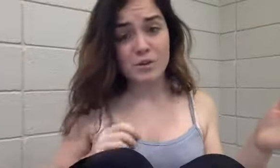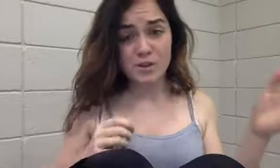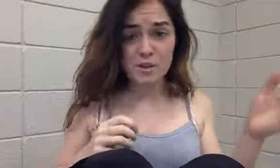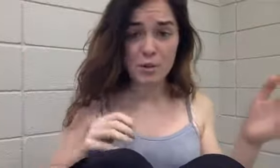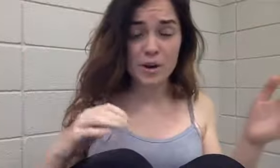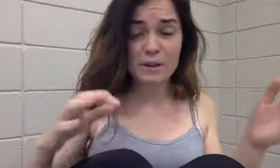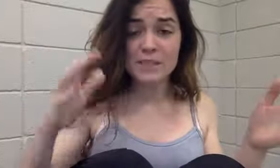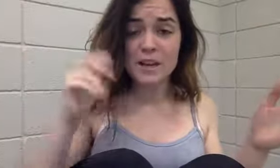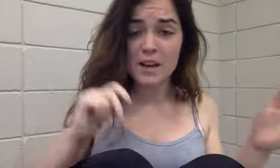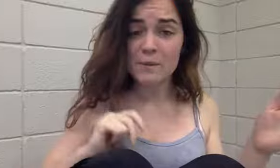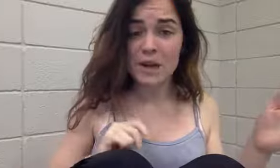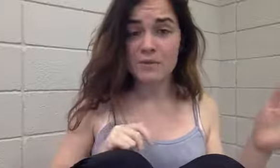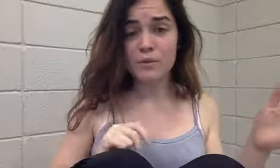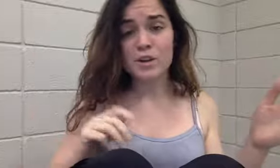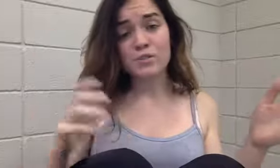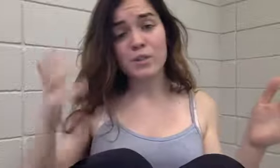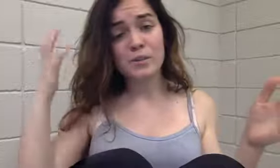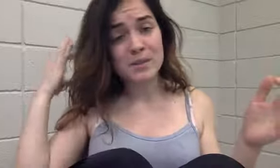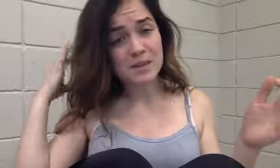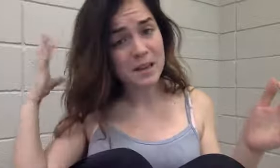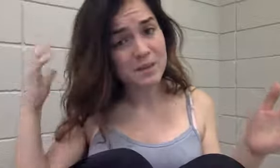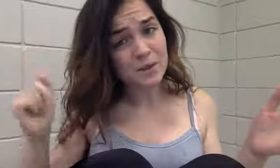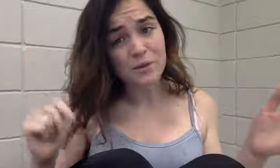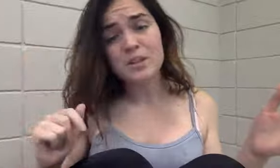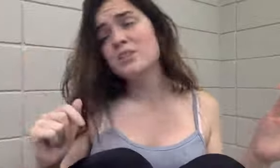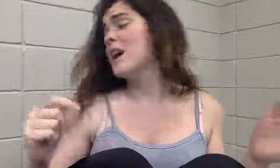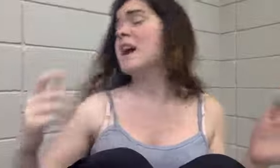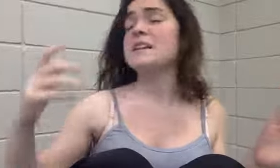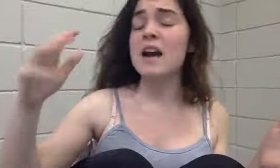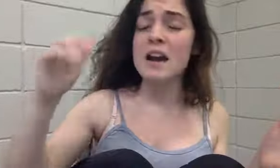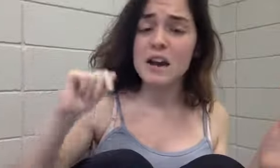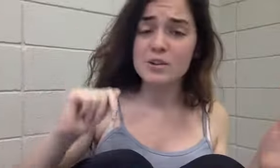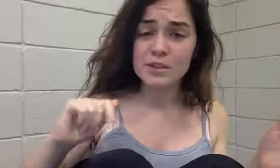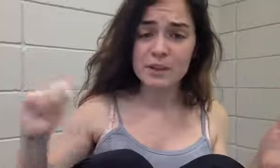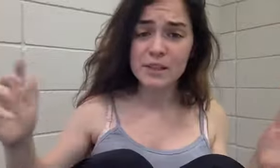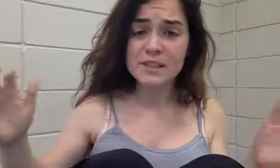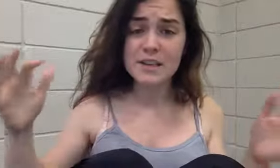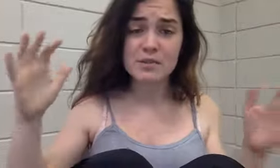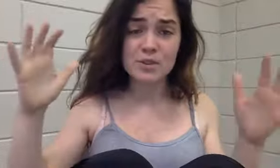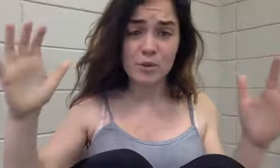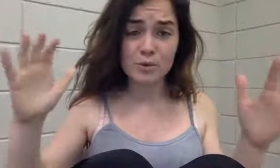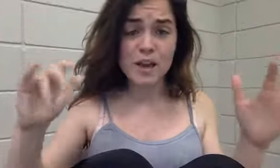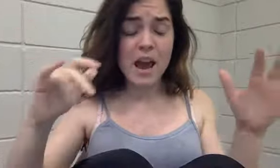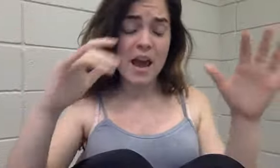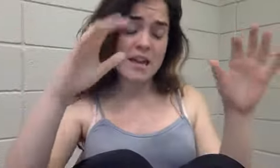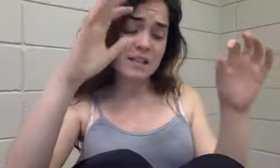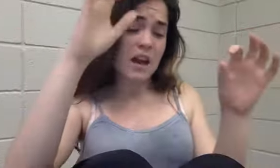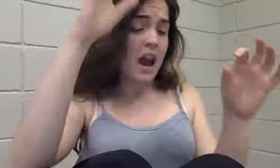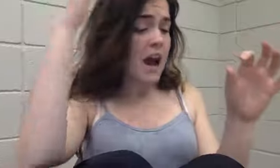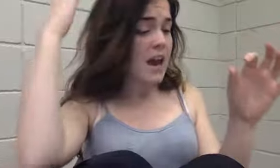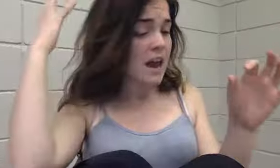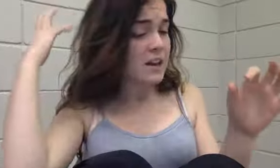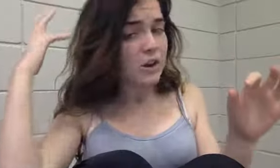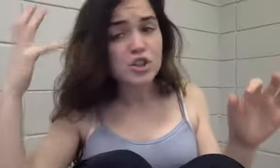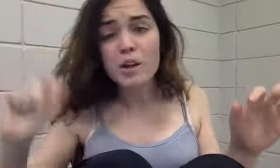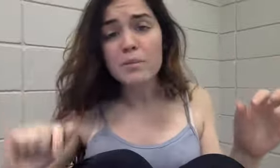astrocytoma that was taken out of my head at 4 years old that was the size of an orange, and I had hydrocephalus as a result, and I had a shunt put in my